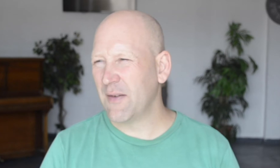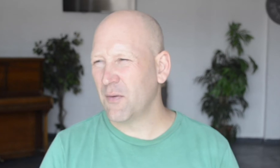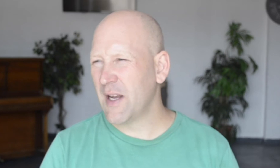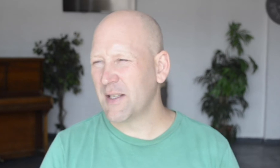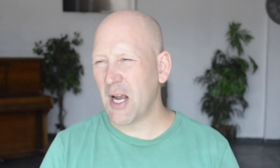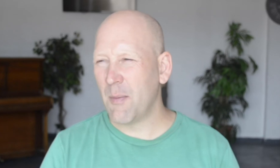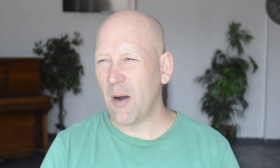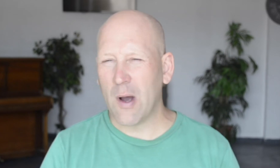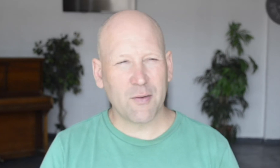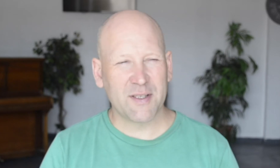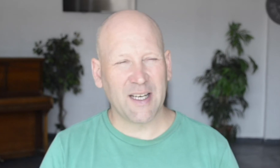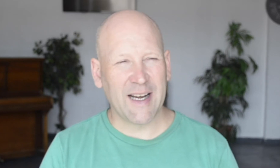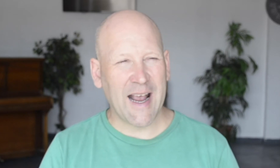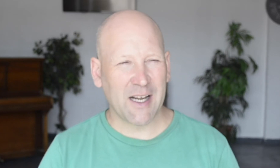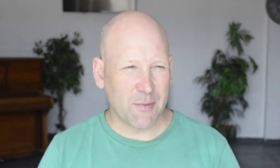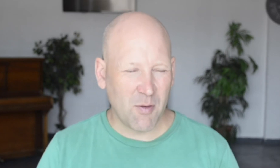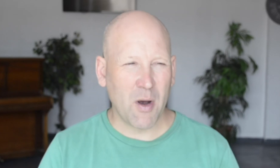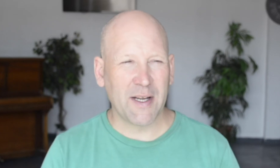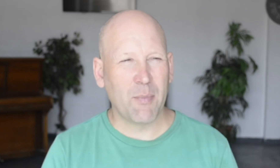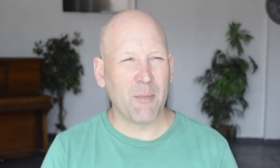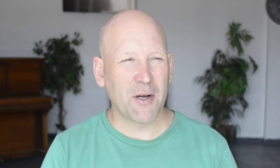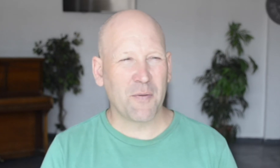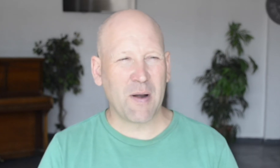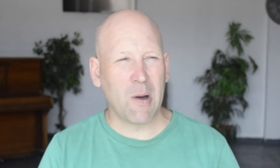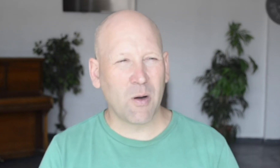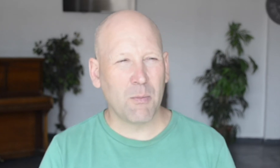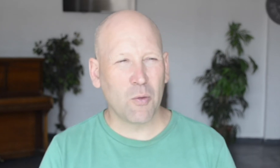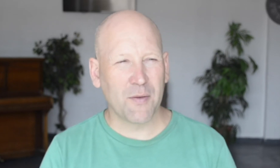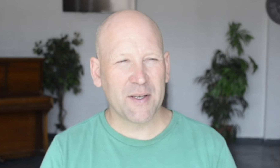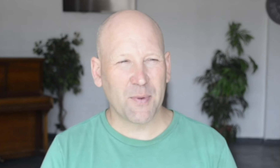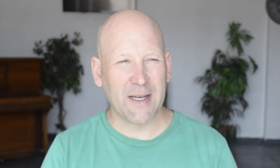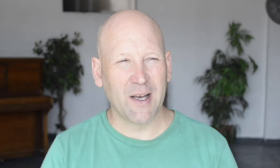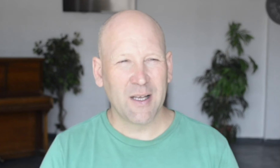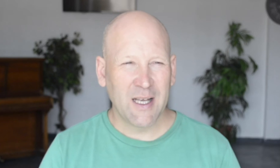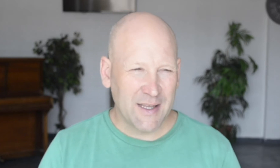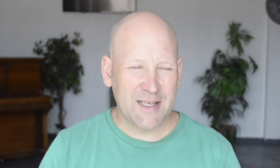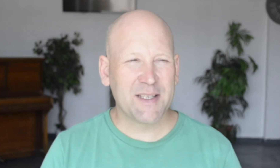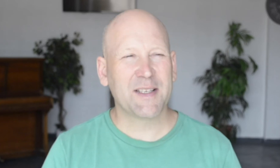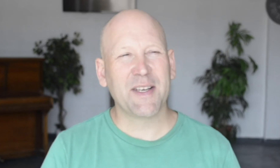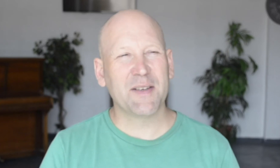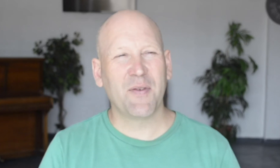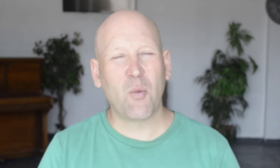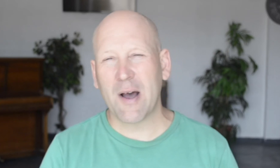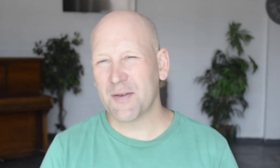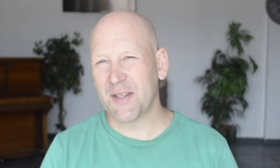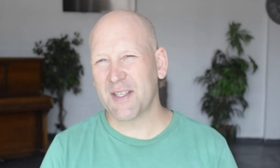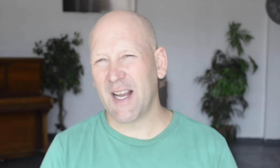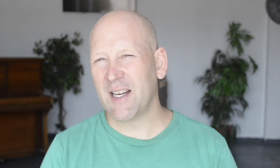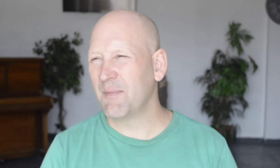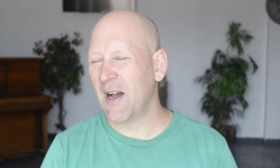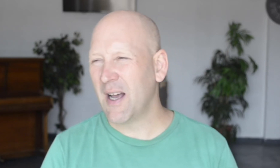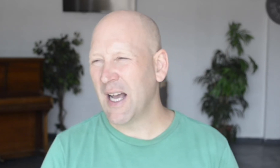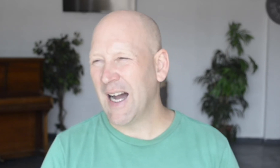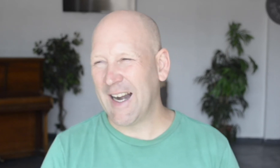word several years ago about Wales singing again, and I was reminded by my good friend Malcolm Morgan this week that this is the season for Wales to